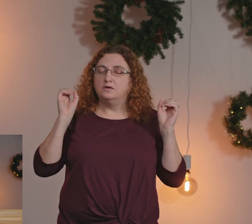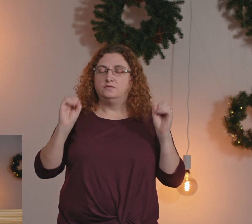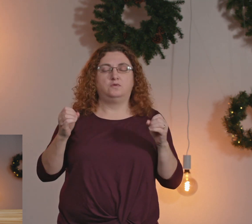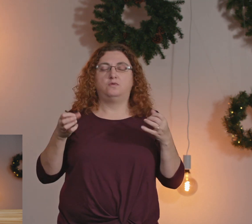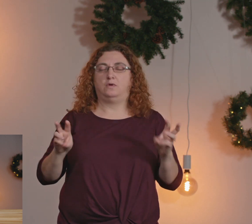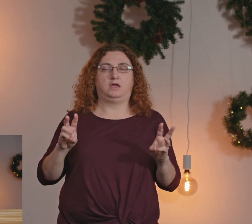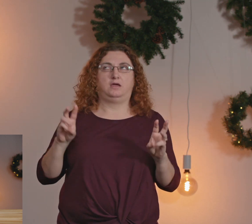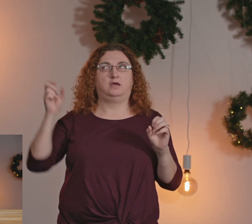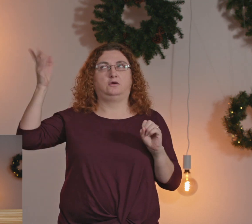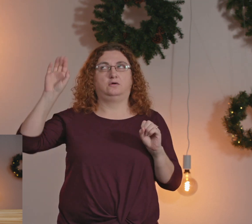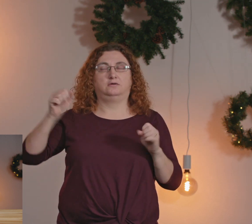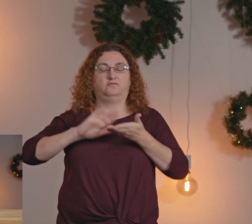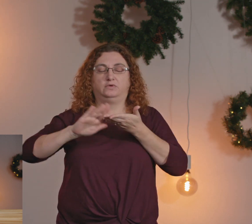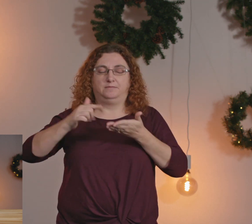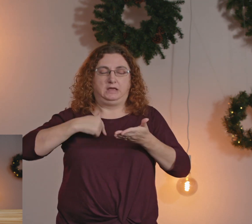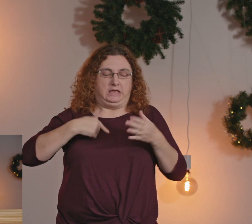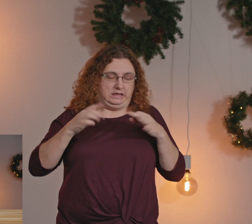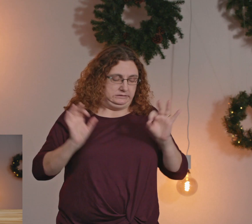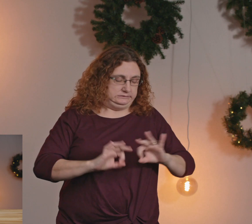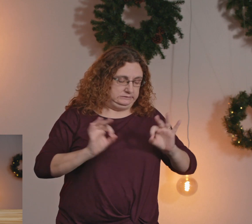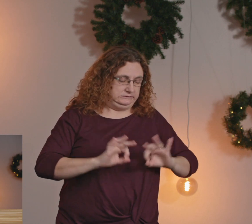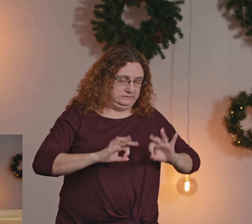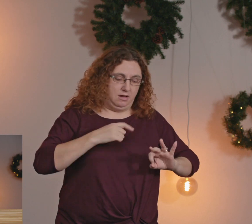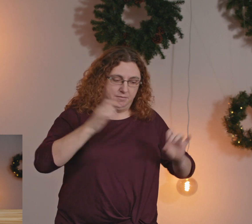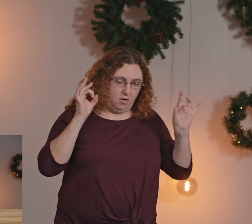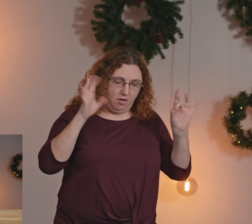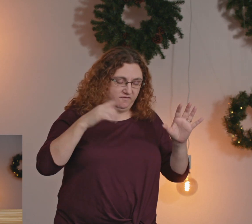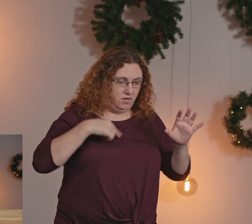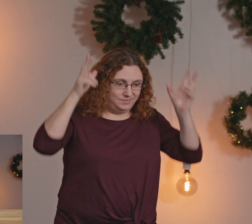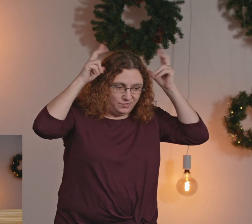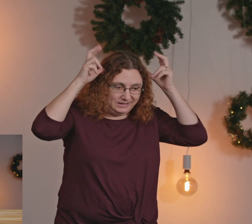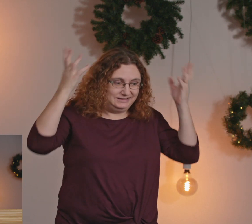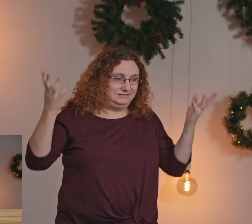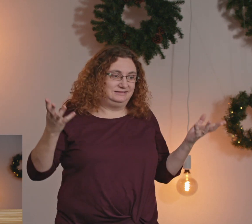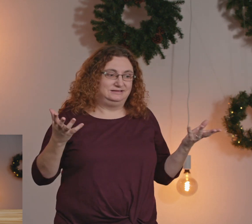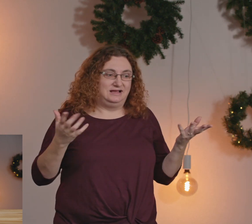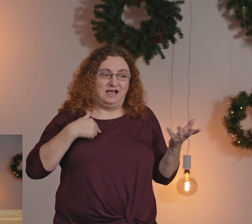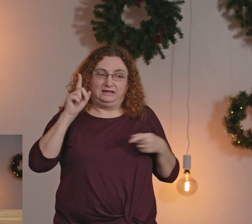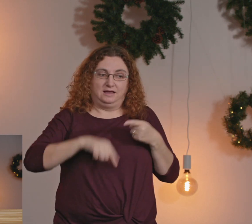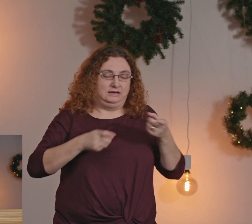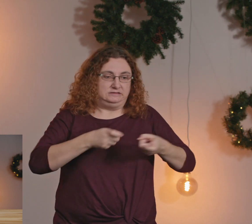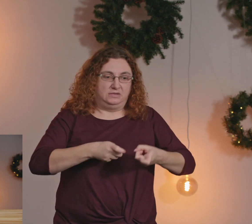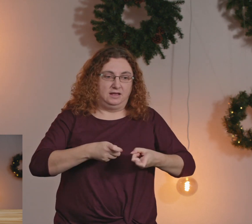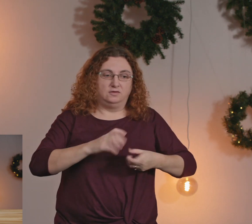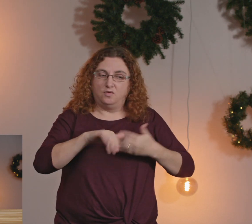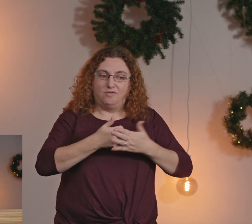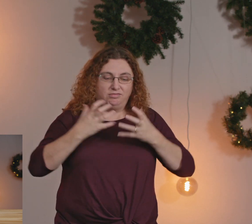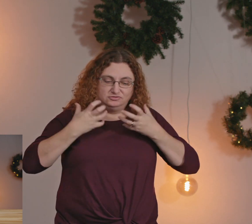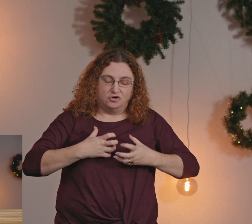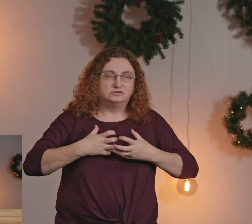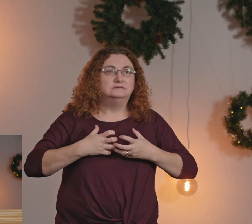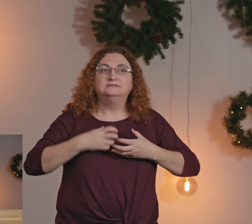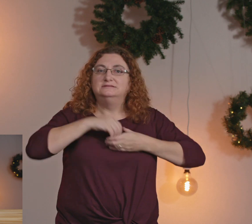want me because of all the things that I have done. There's wickedness in me that I can't even explain.